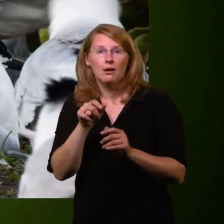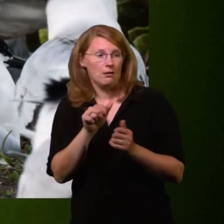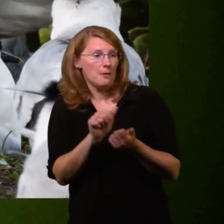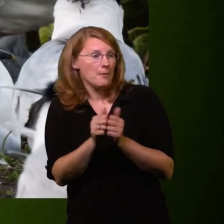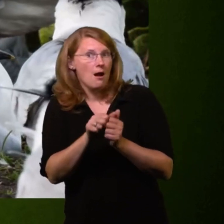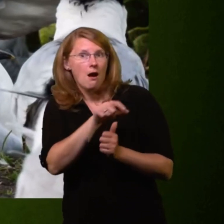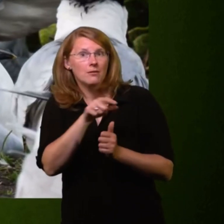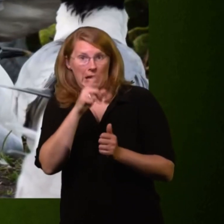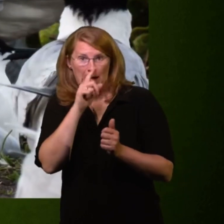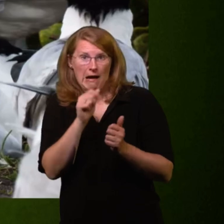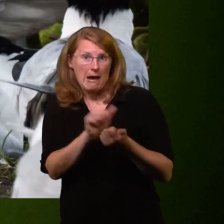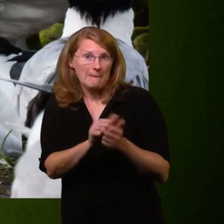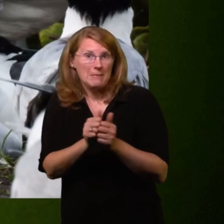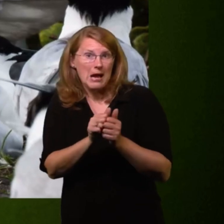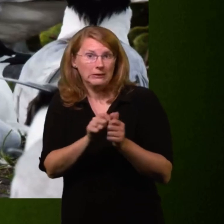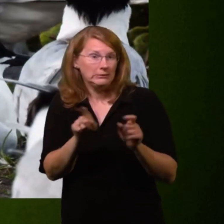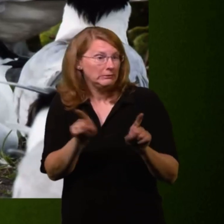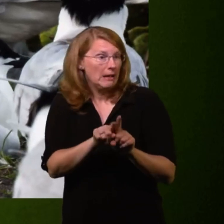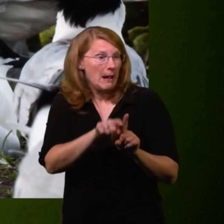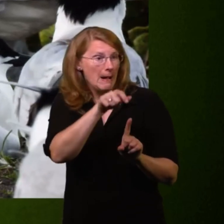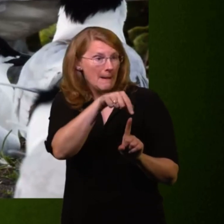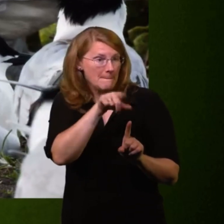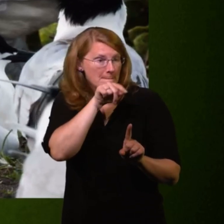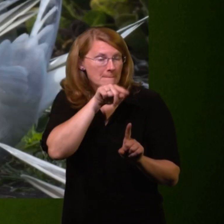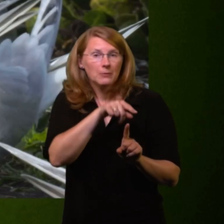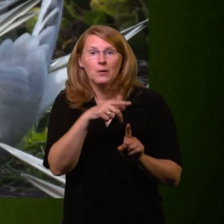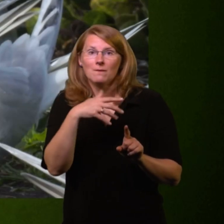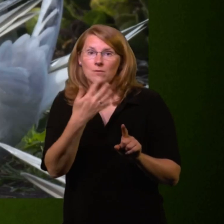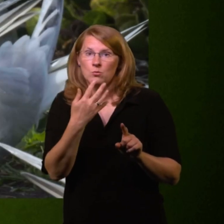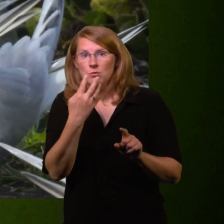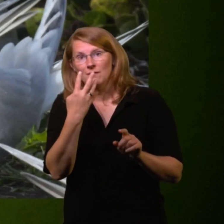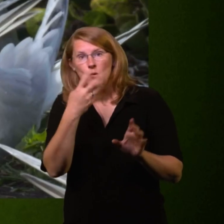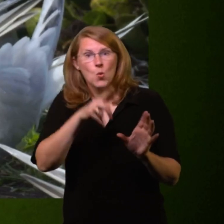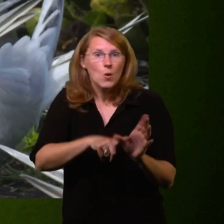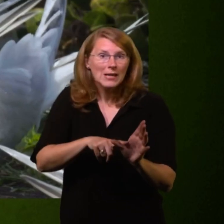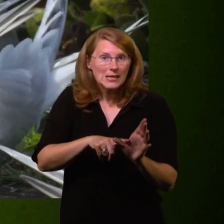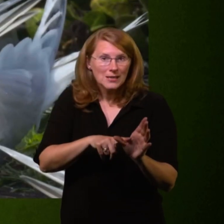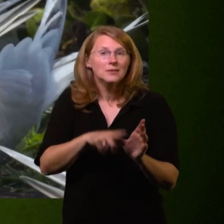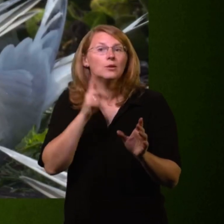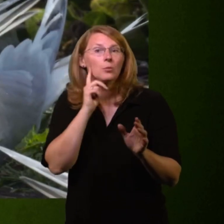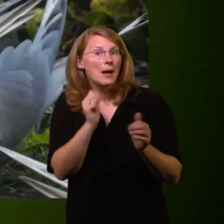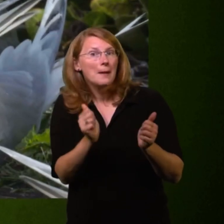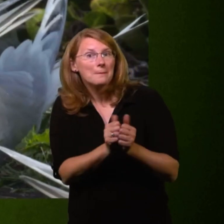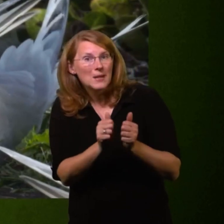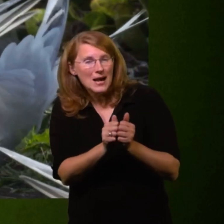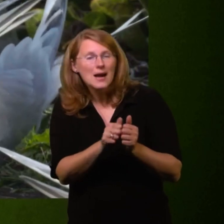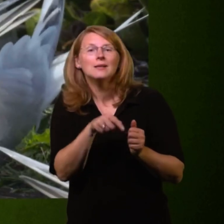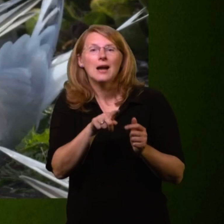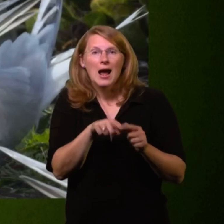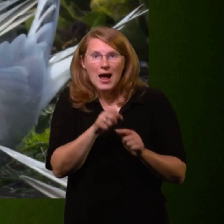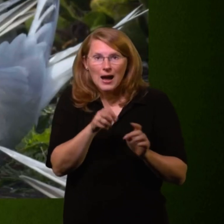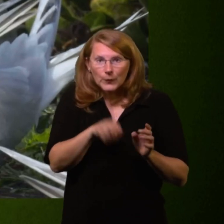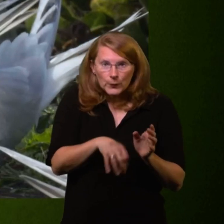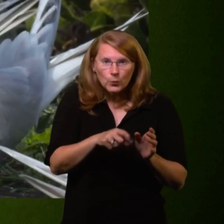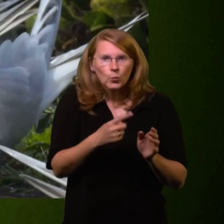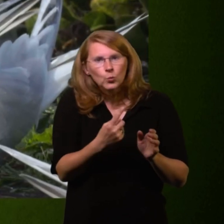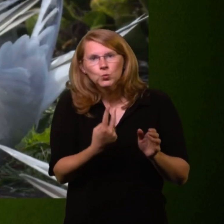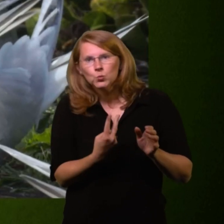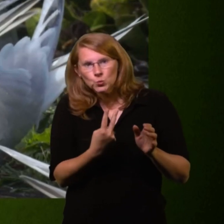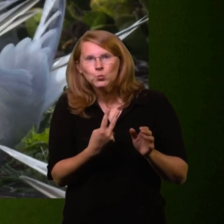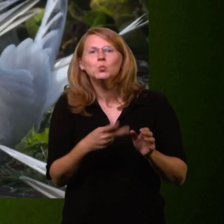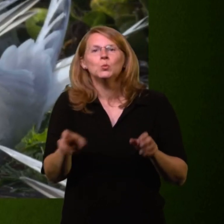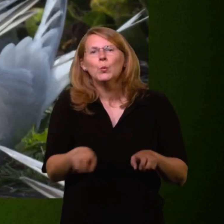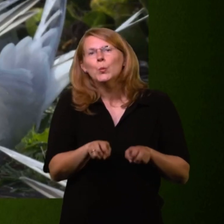once mated, they'll lay their eggs, 1 to 2 eggs, and they'll sit on eggs for anything from 25 to 28